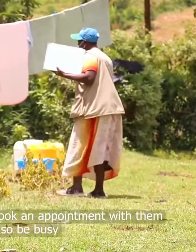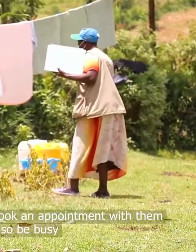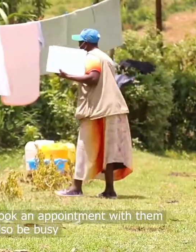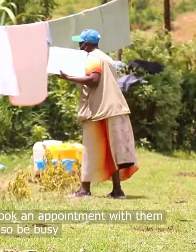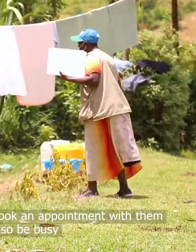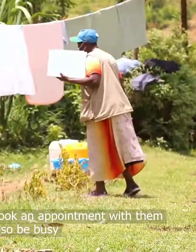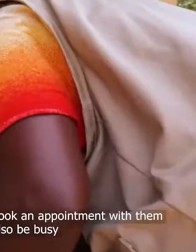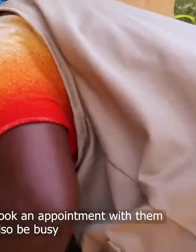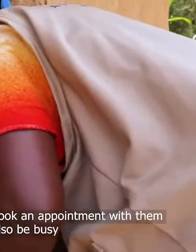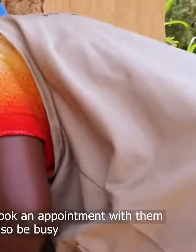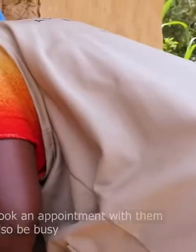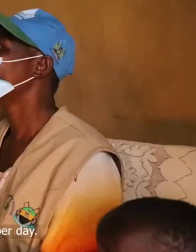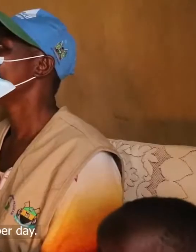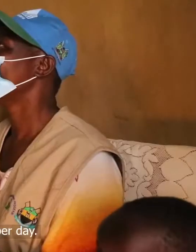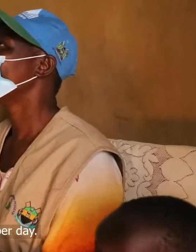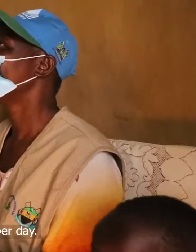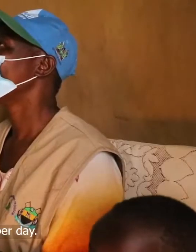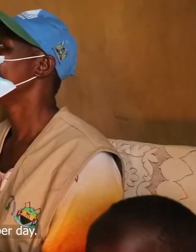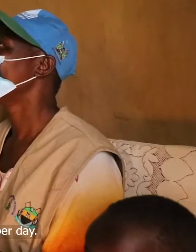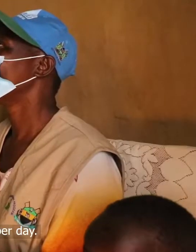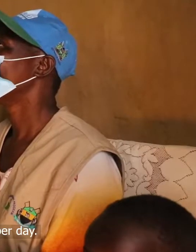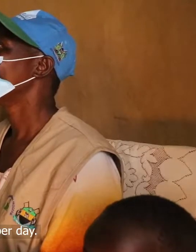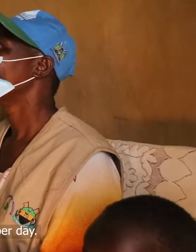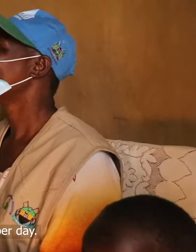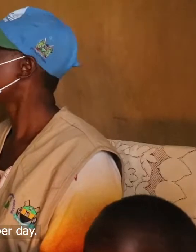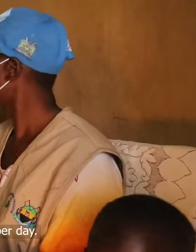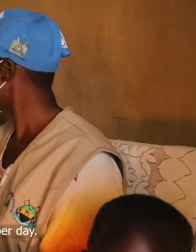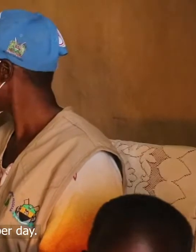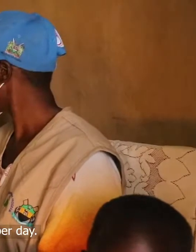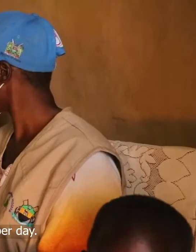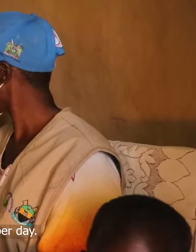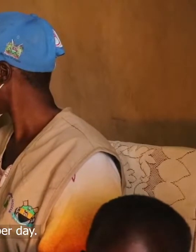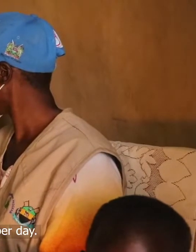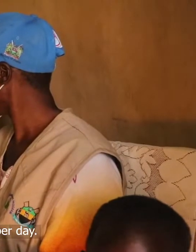wako na kazi wanafanya. Hiyo tarehe ambayo amekuja na prepare topic